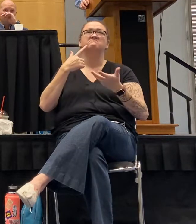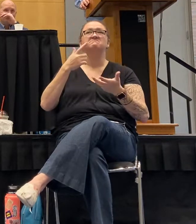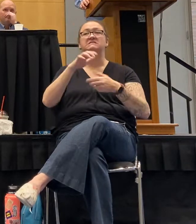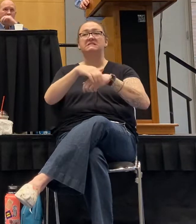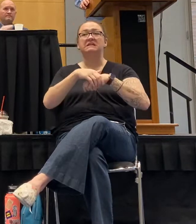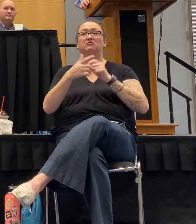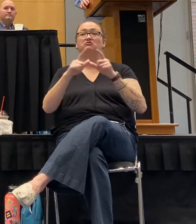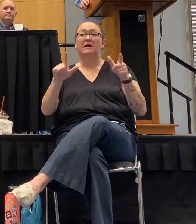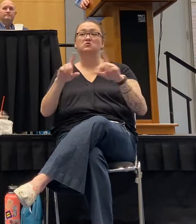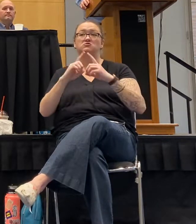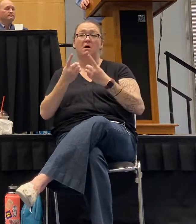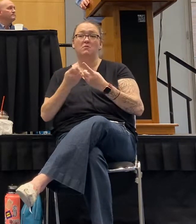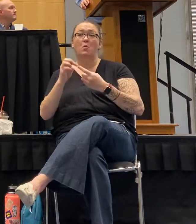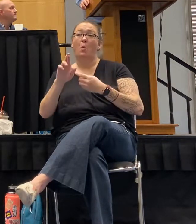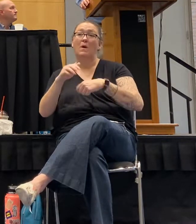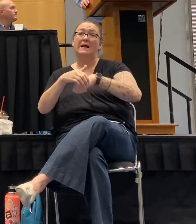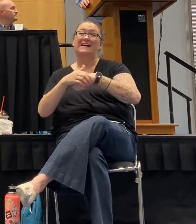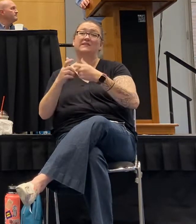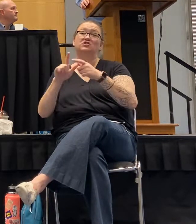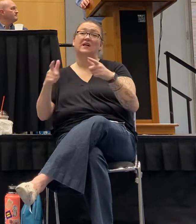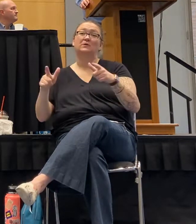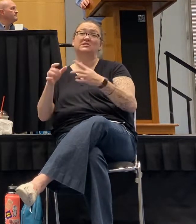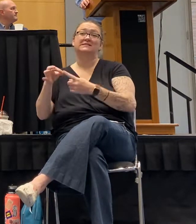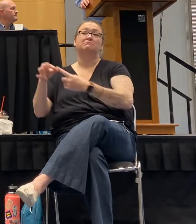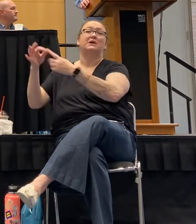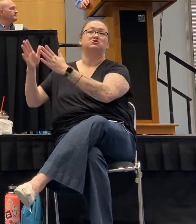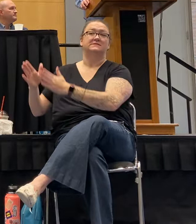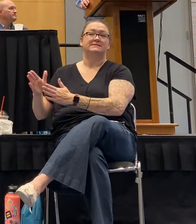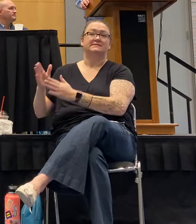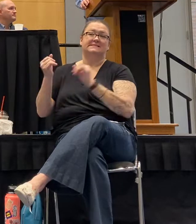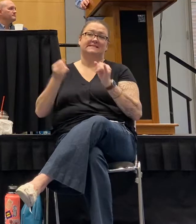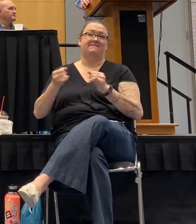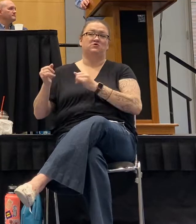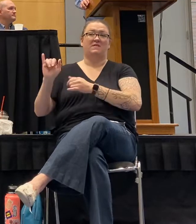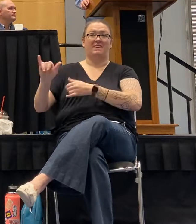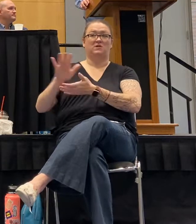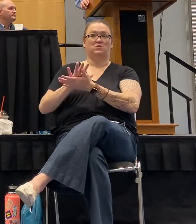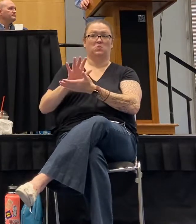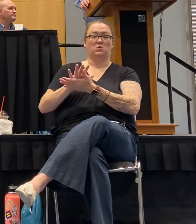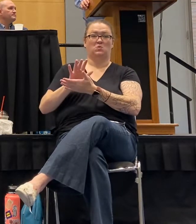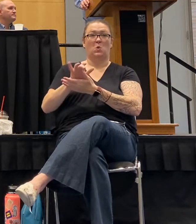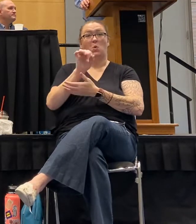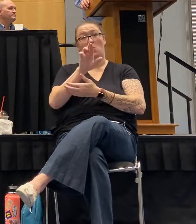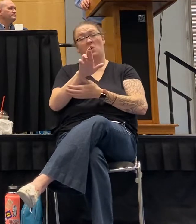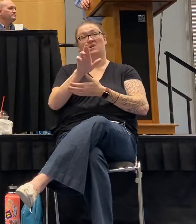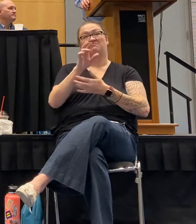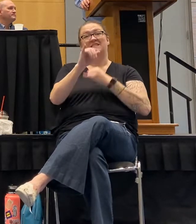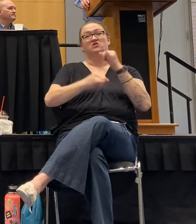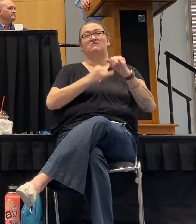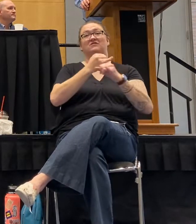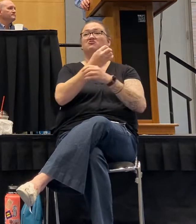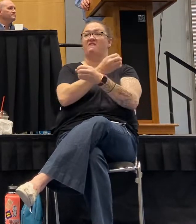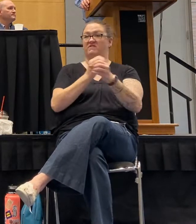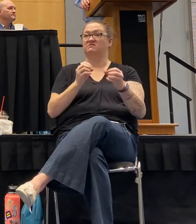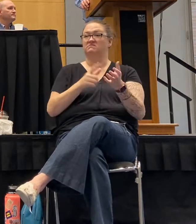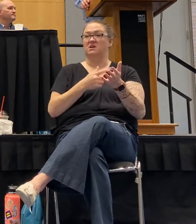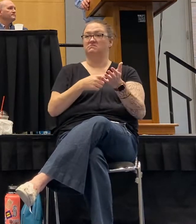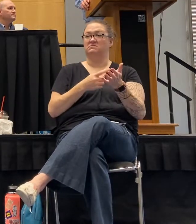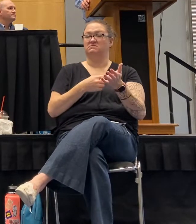English language department or an English language specialist, an individual at the institution, or the international office. We